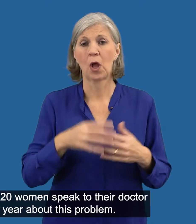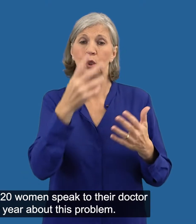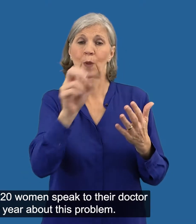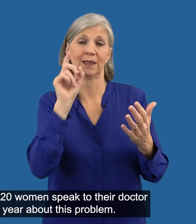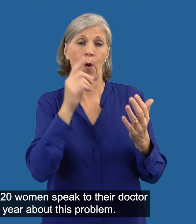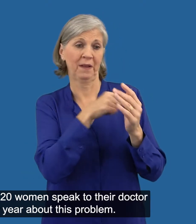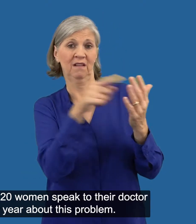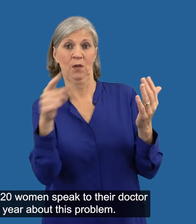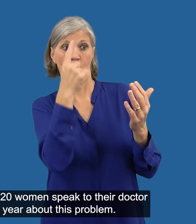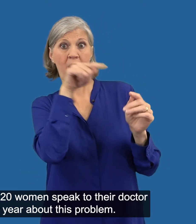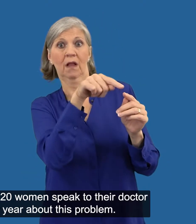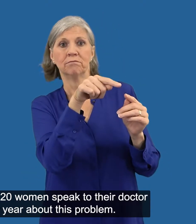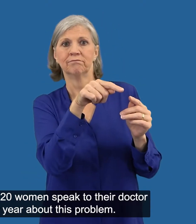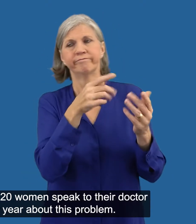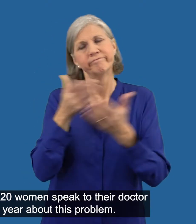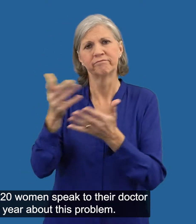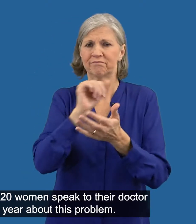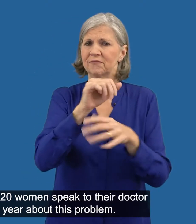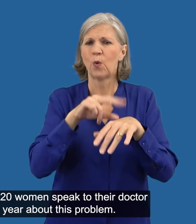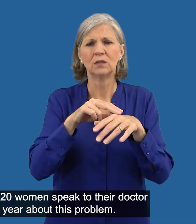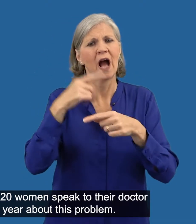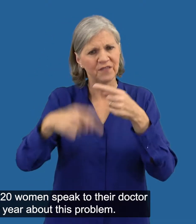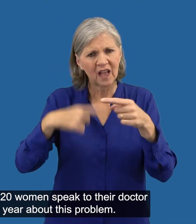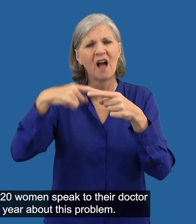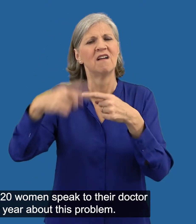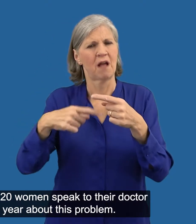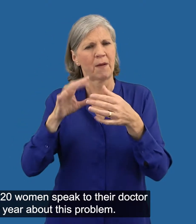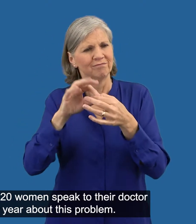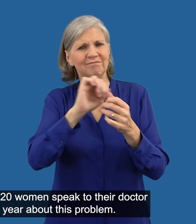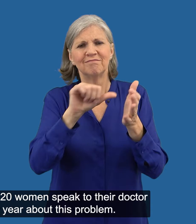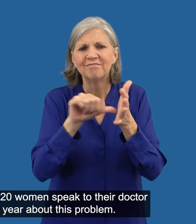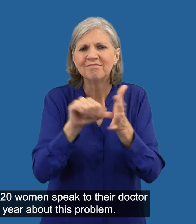At least 1 in 20 women speak to their doctor every year about this problem.